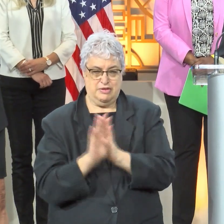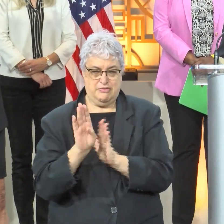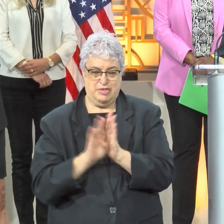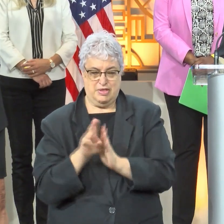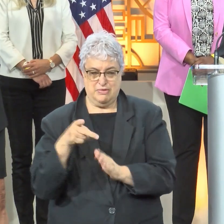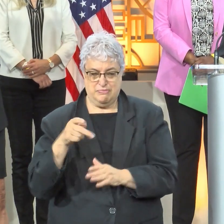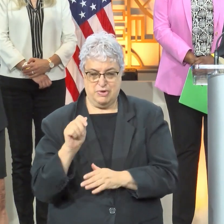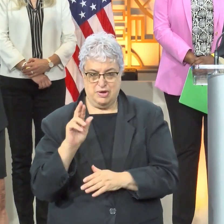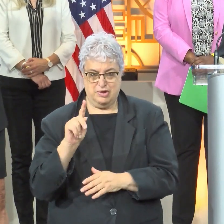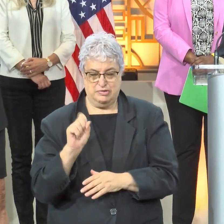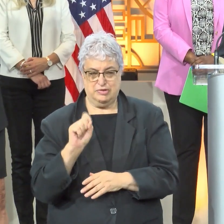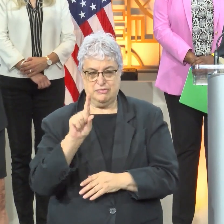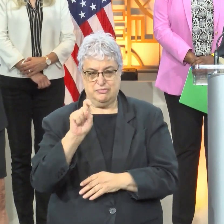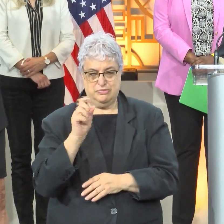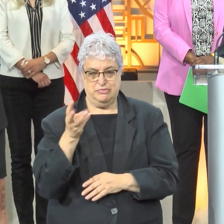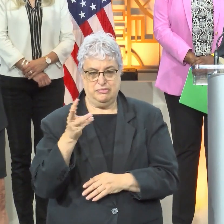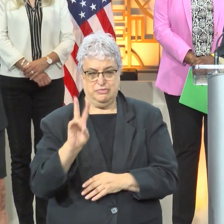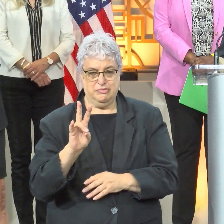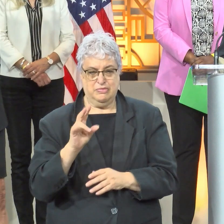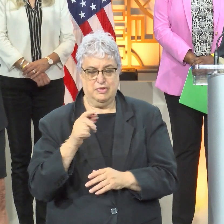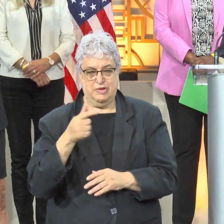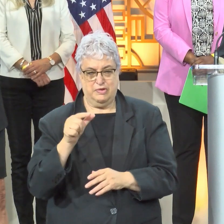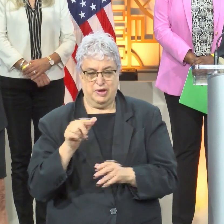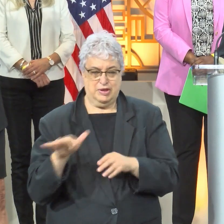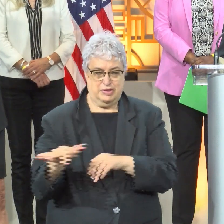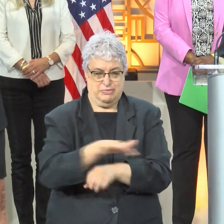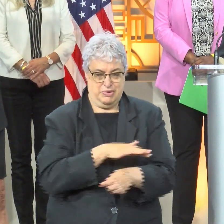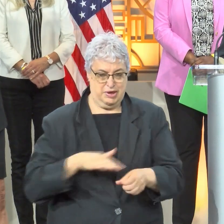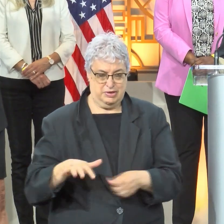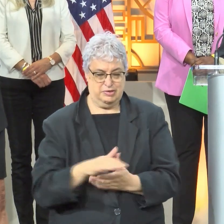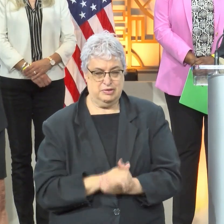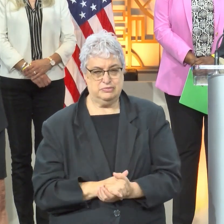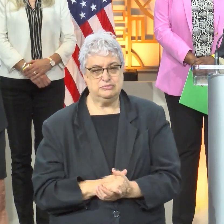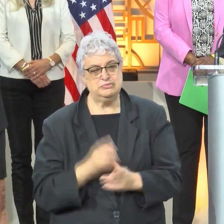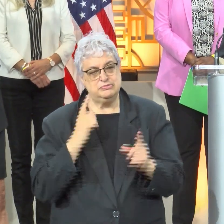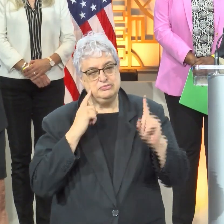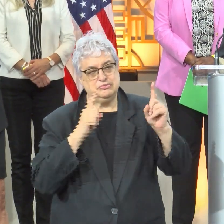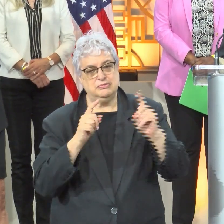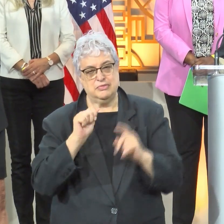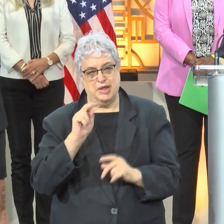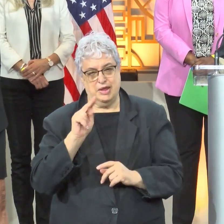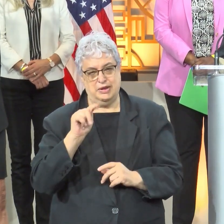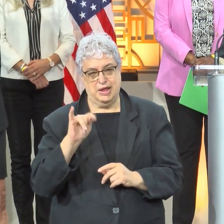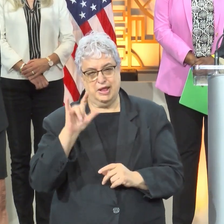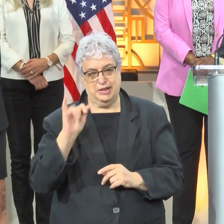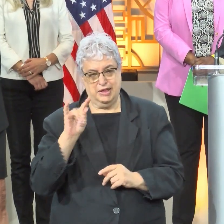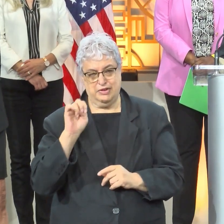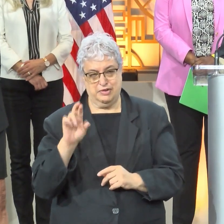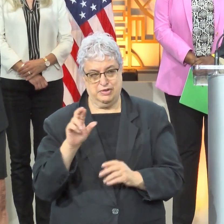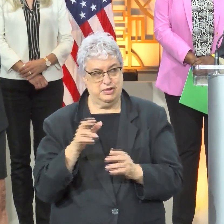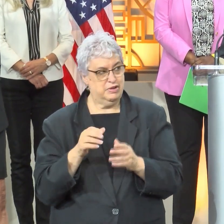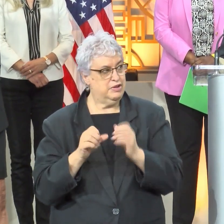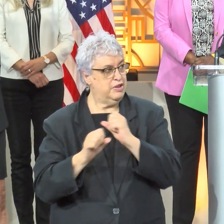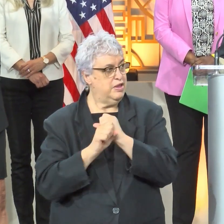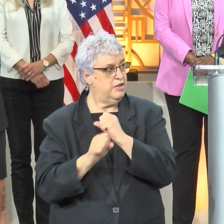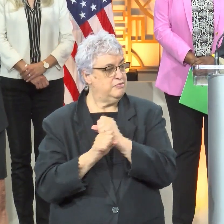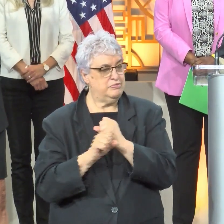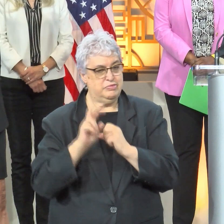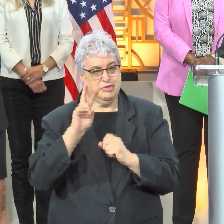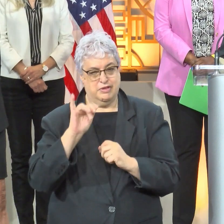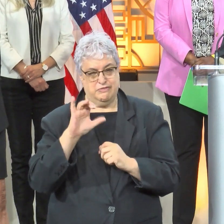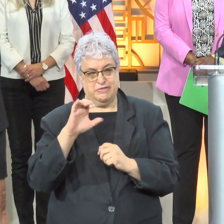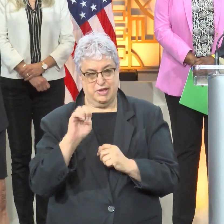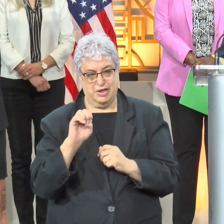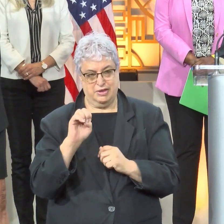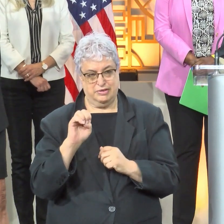parks, and 167 green spaces. The goal of the anti-litter campaign under Vice